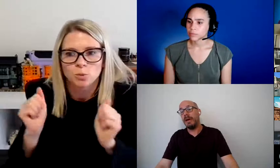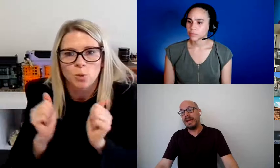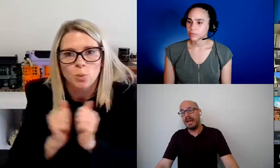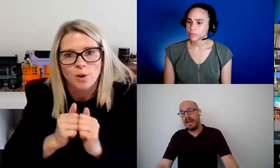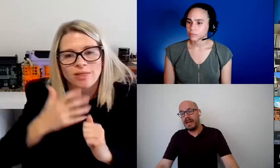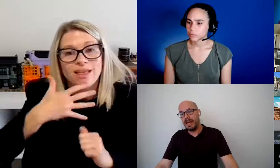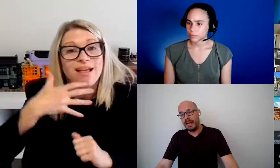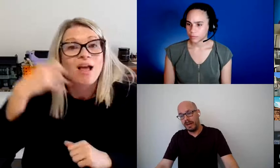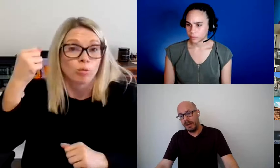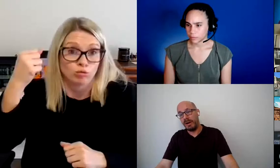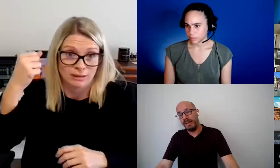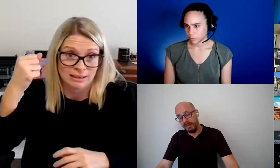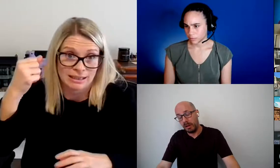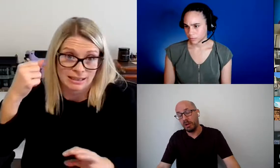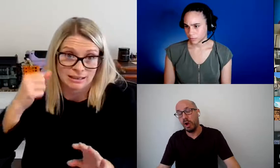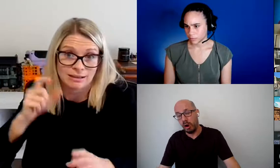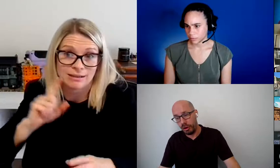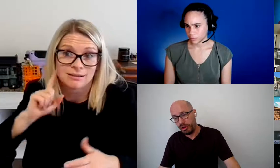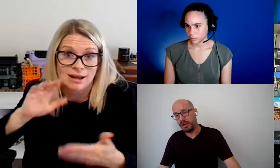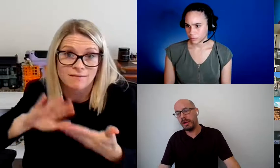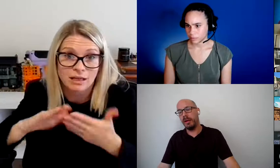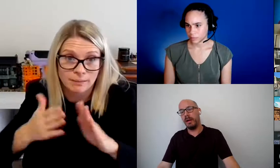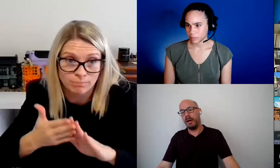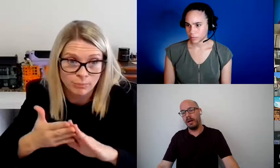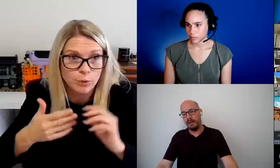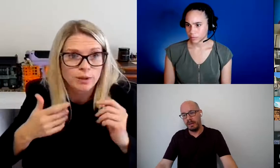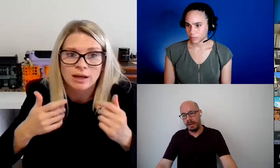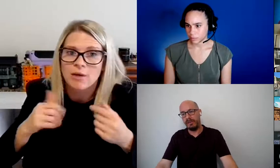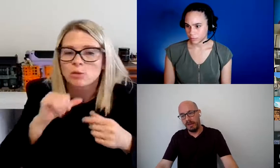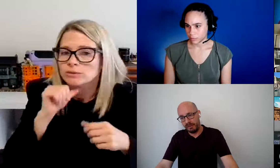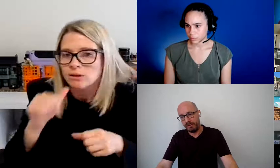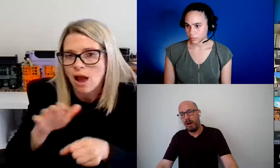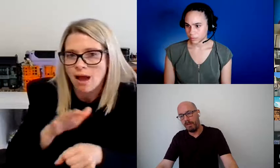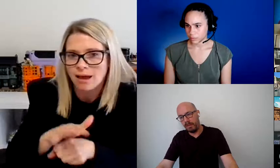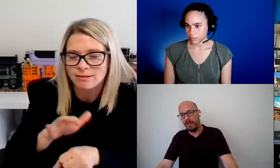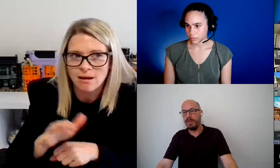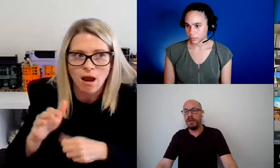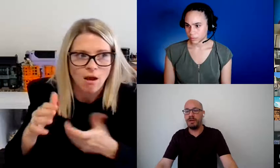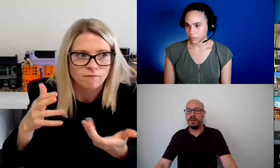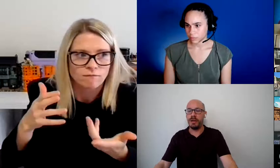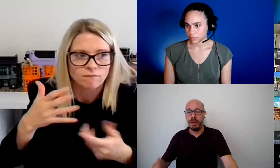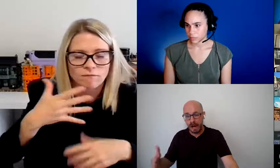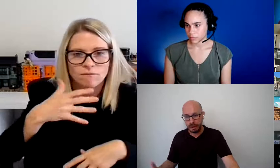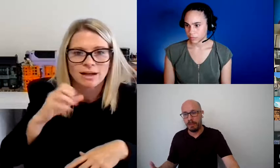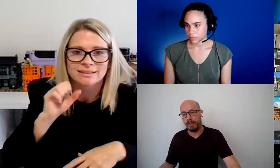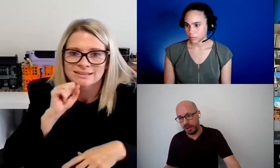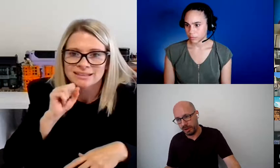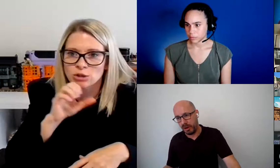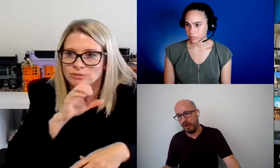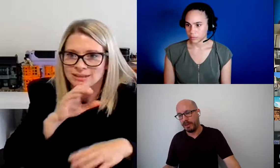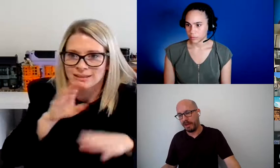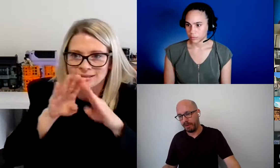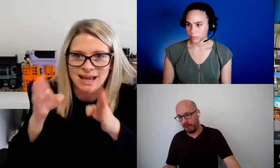There is a large incidence of the geriatric population of the deaf